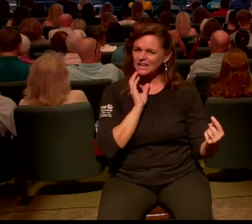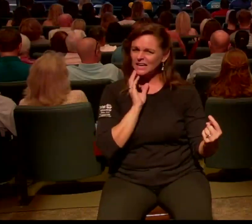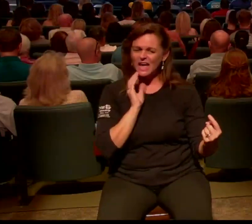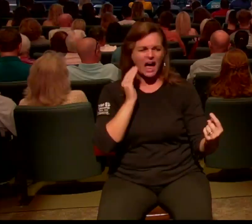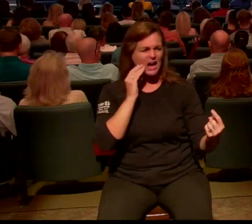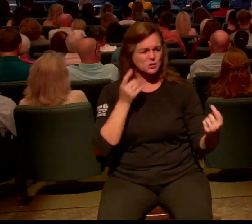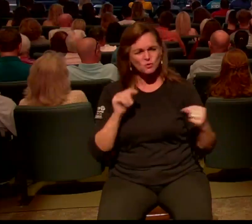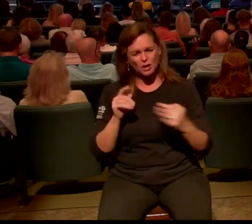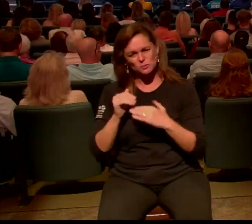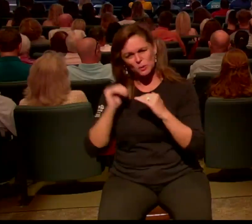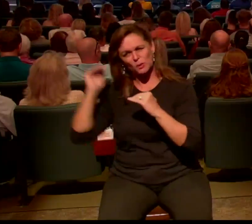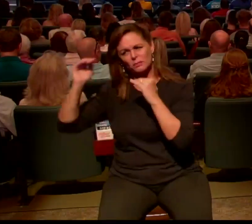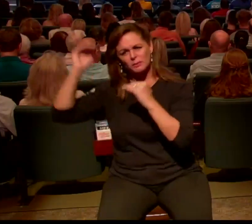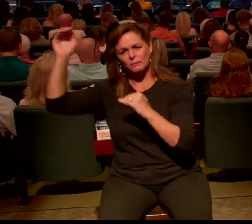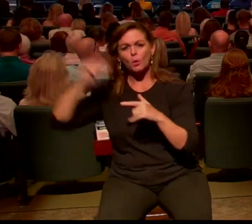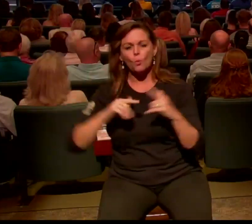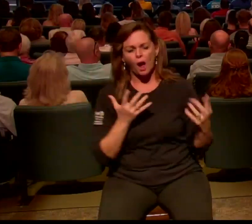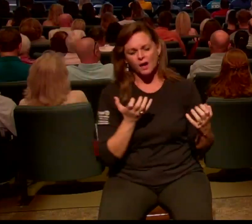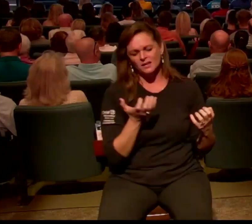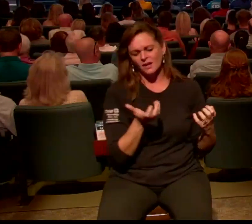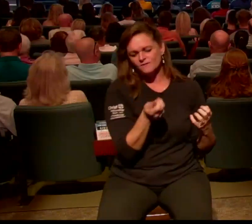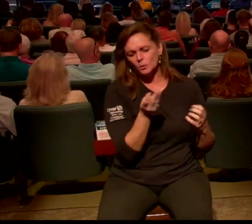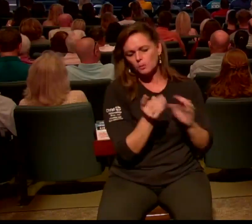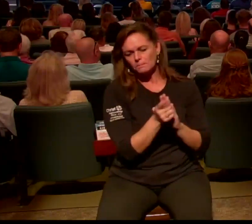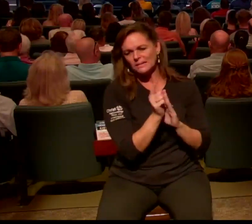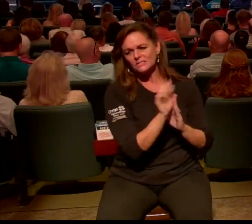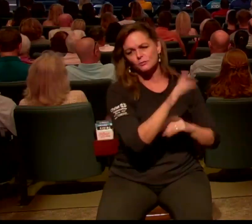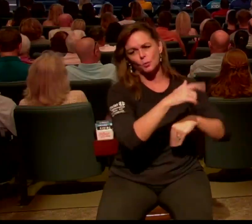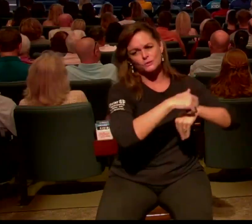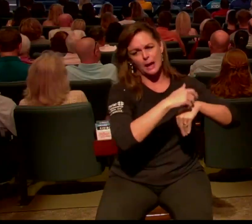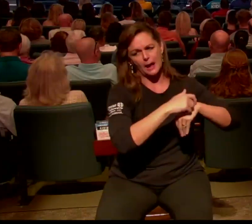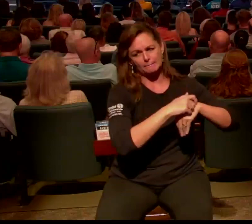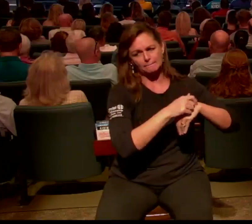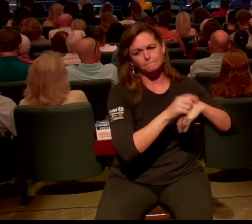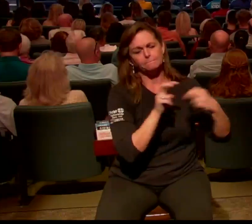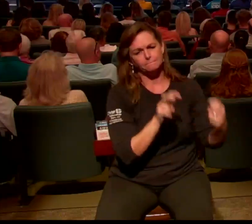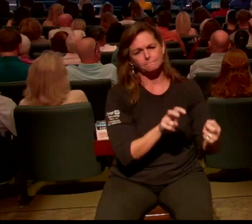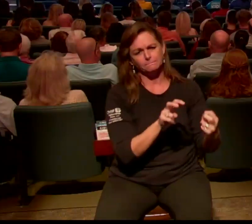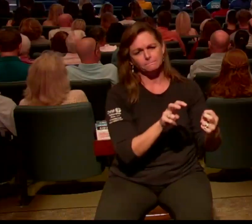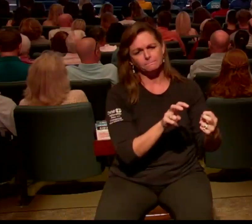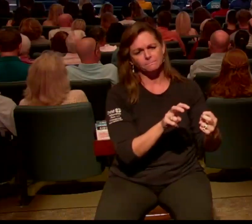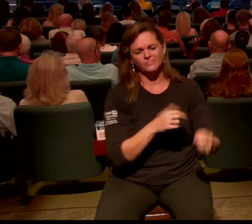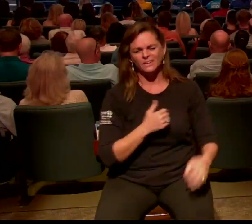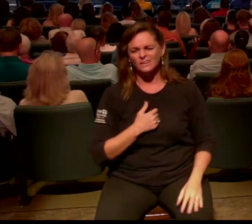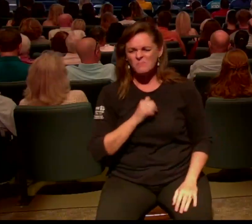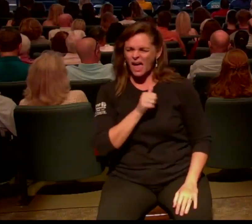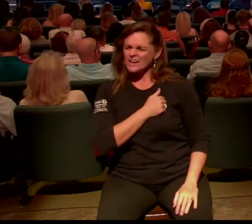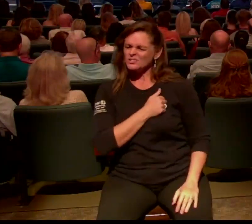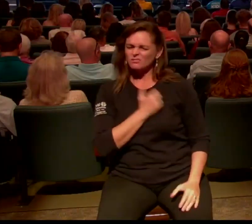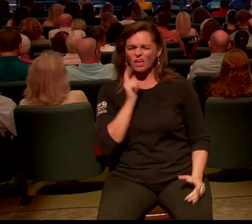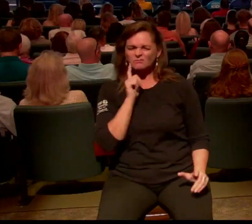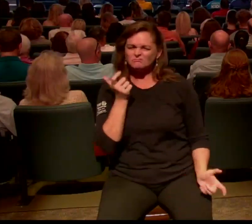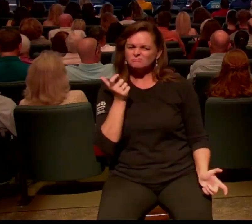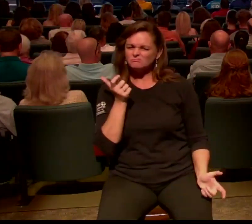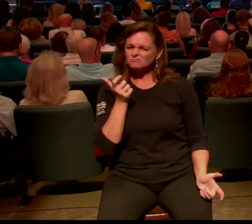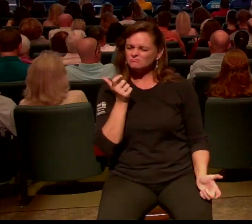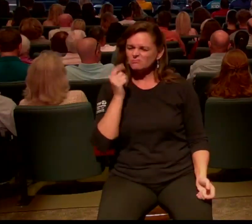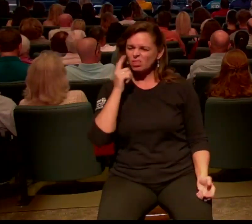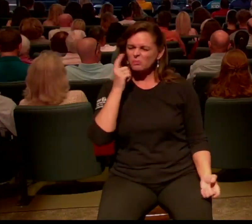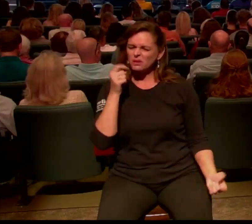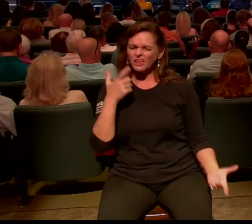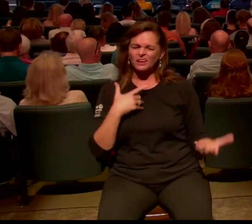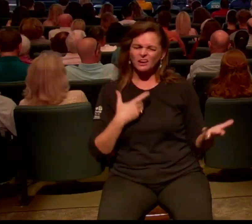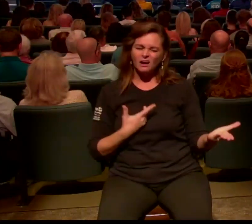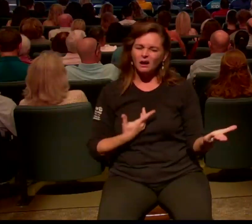but he just wanted to have a few minutes with you, and to be honest, I wish I would tell you I had a good attitude about it, but I had a terrible attitude about it. I thought,